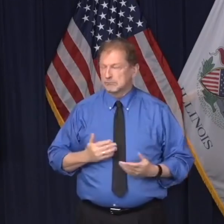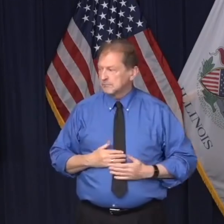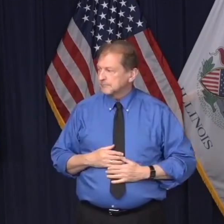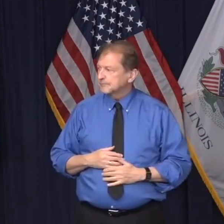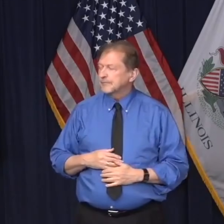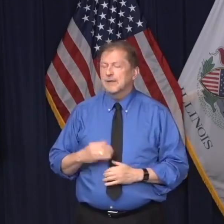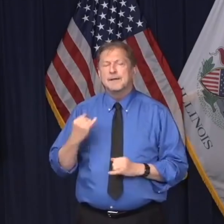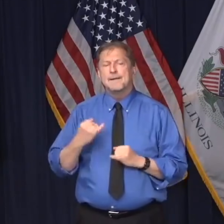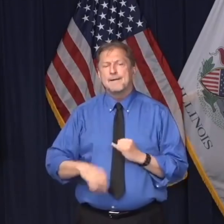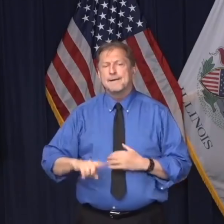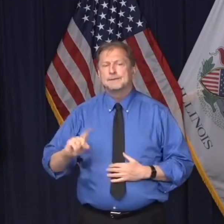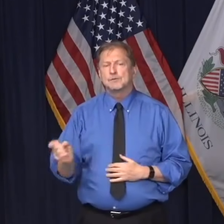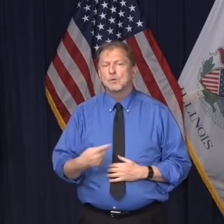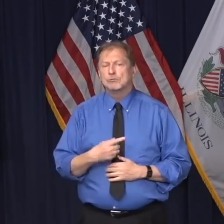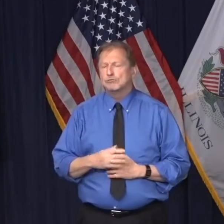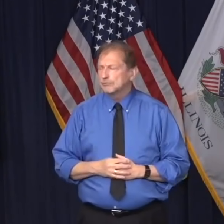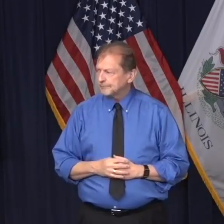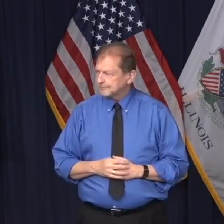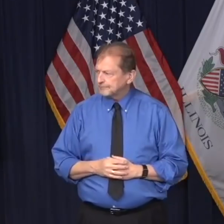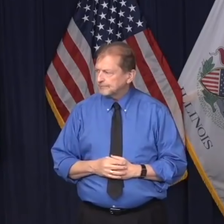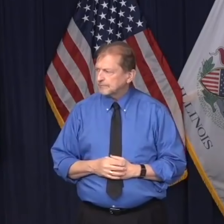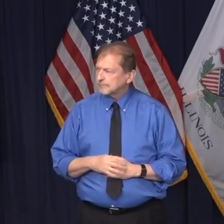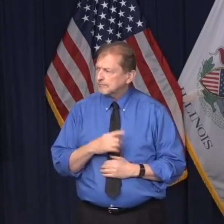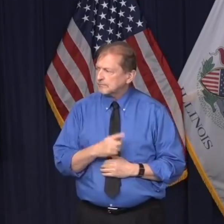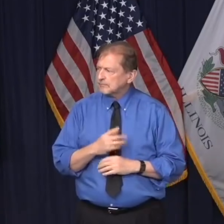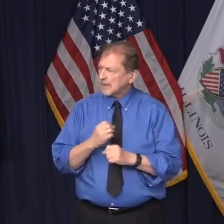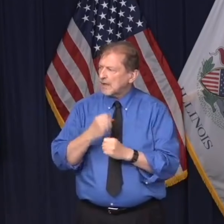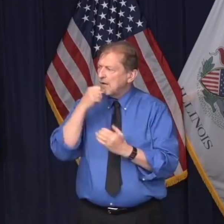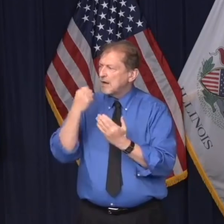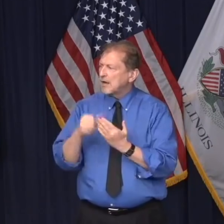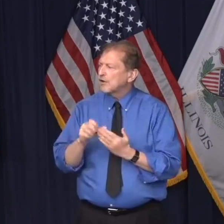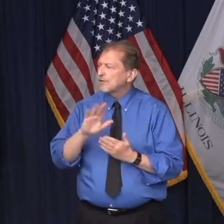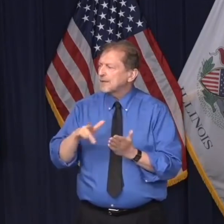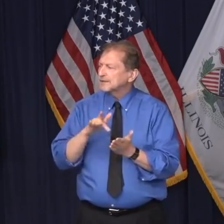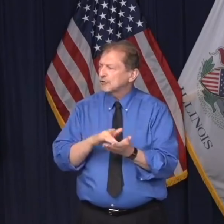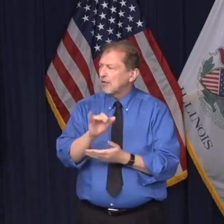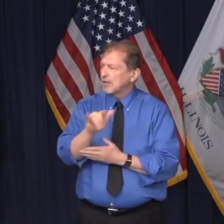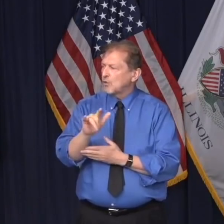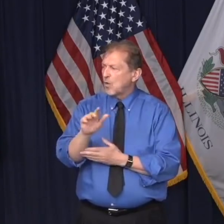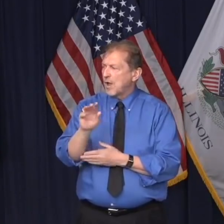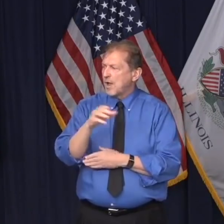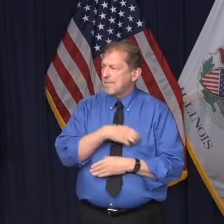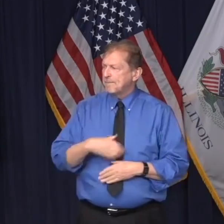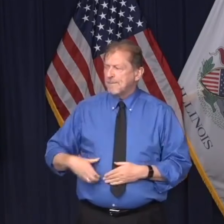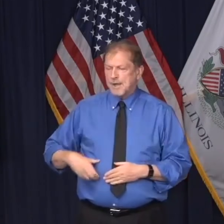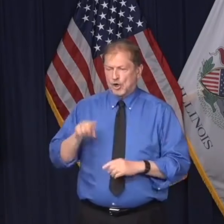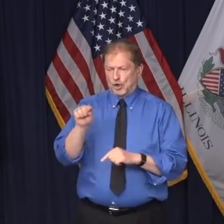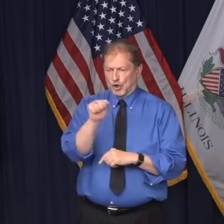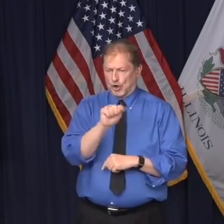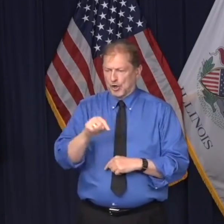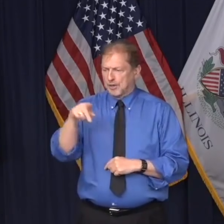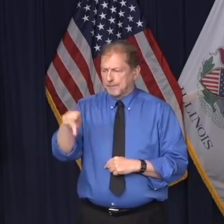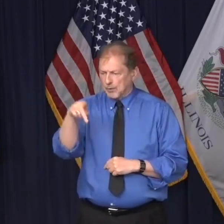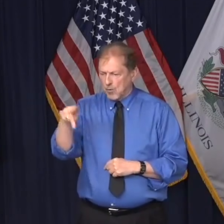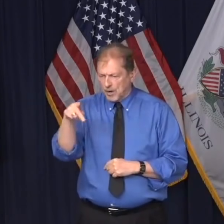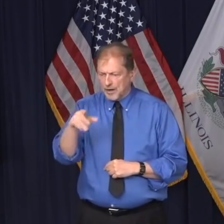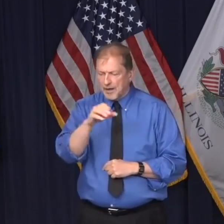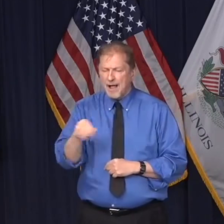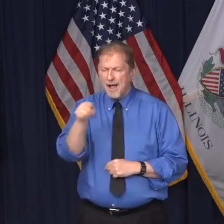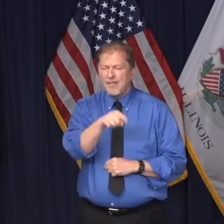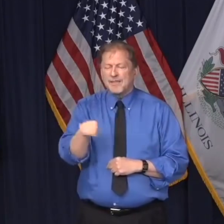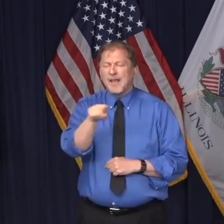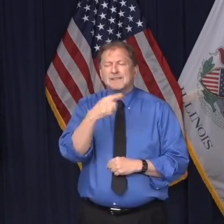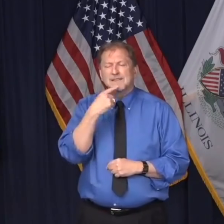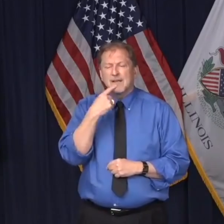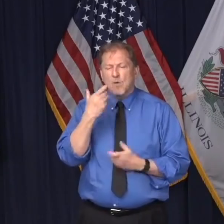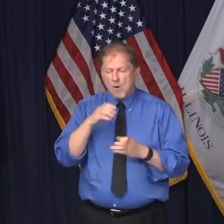will be our last question. Has the governor received a letter from Central Illinois mayors, including those from East Peoria and Pekin, proposing reopening their economies